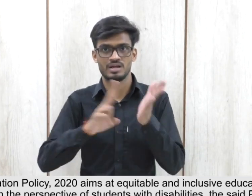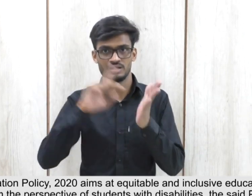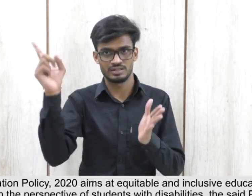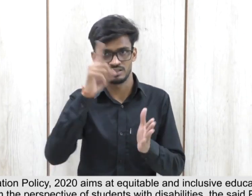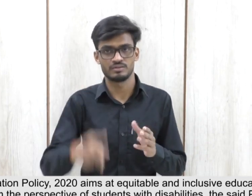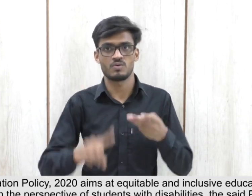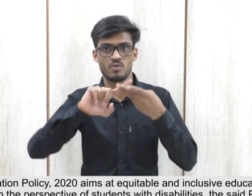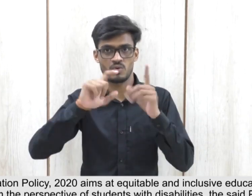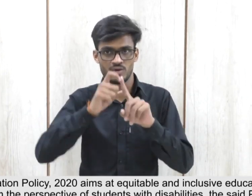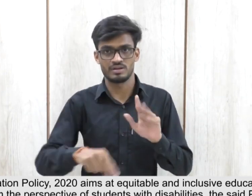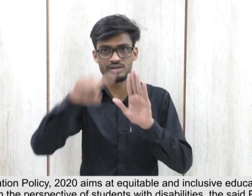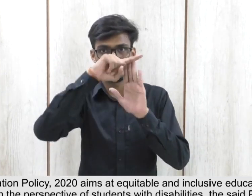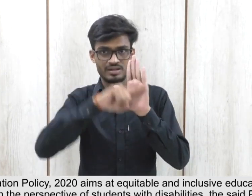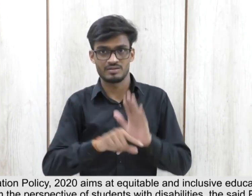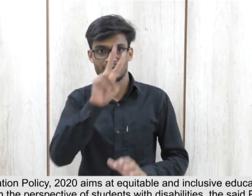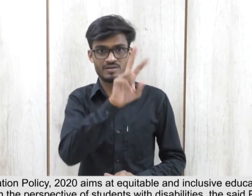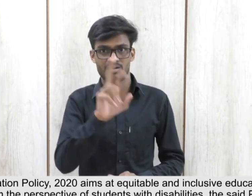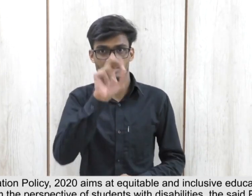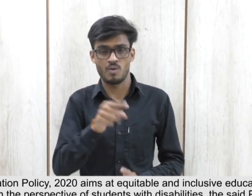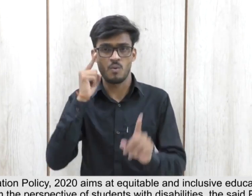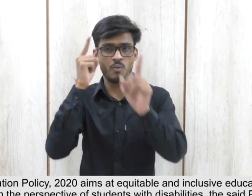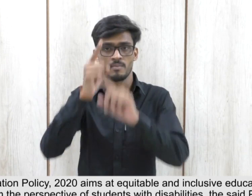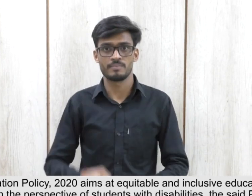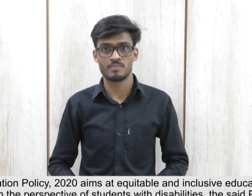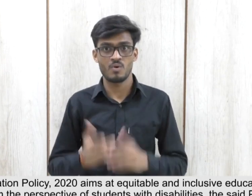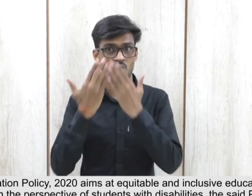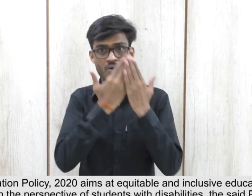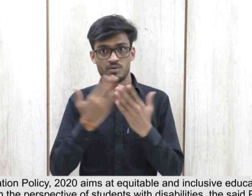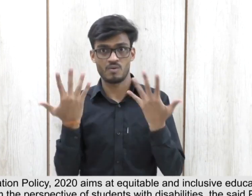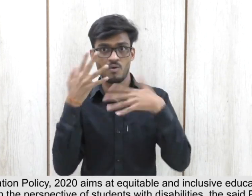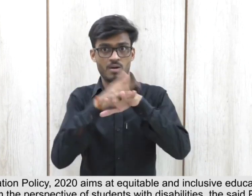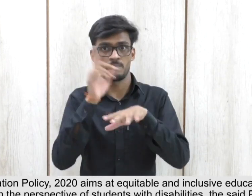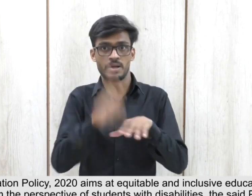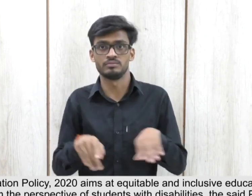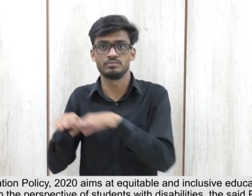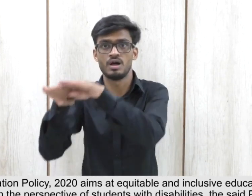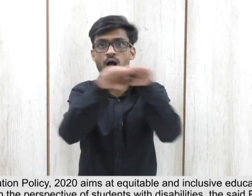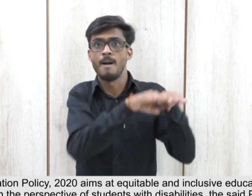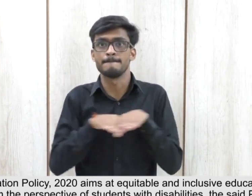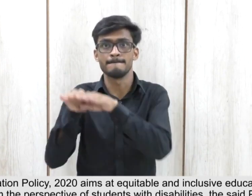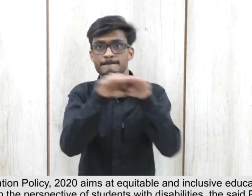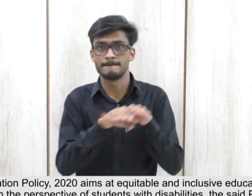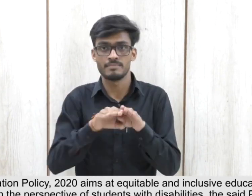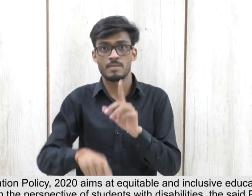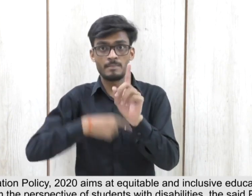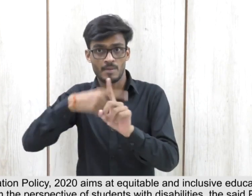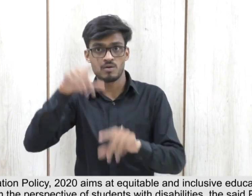5.8. National Education Policy 2020 aims at equitable and inclusive education and learning for all from